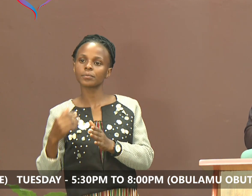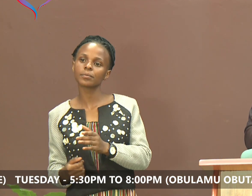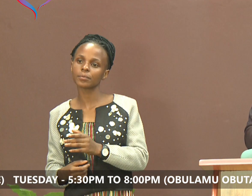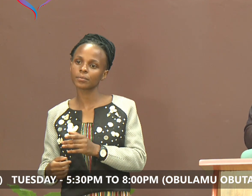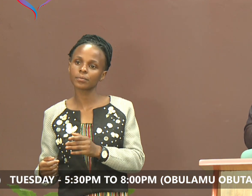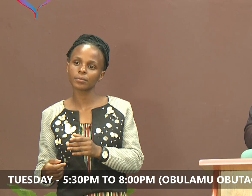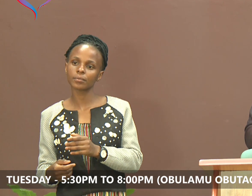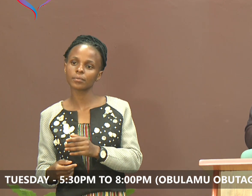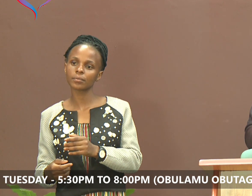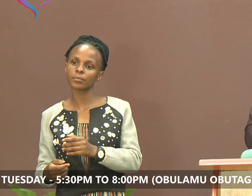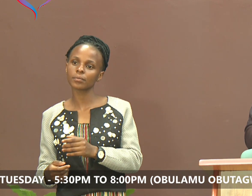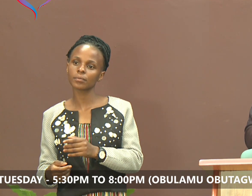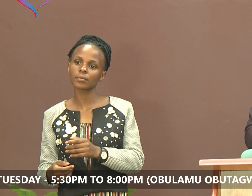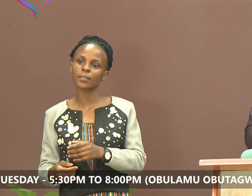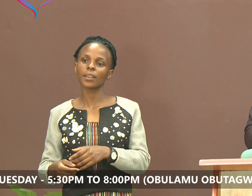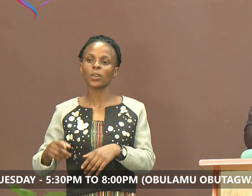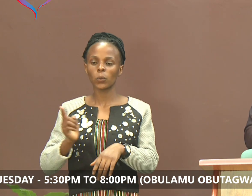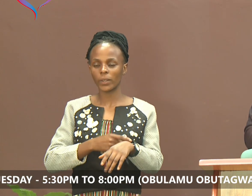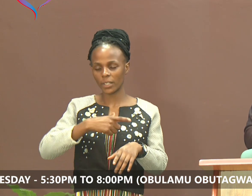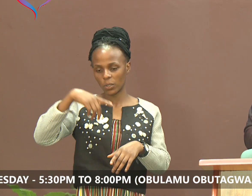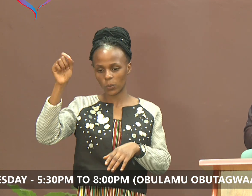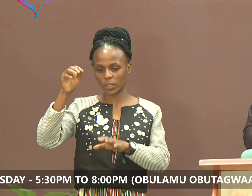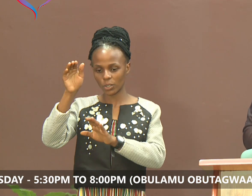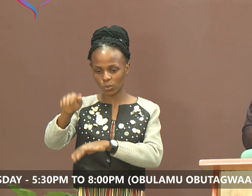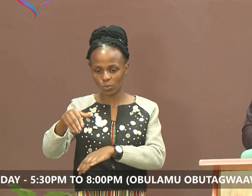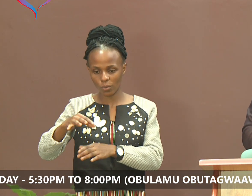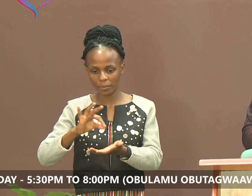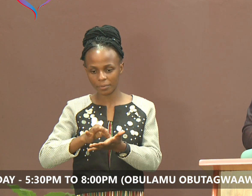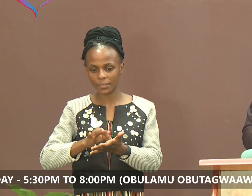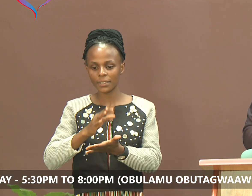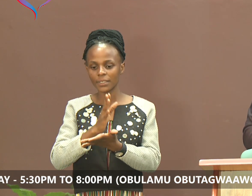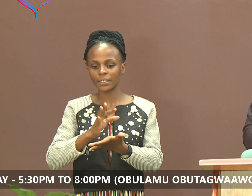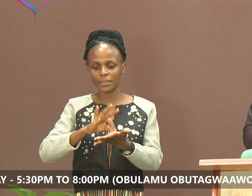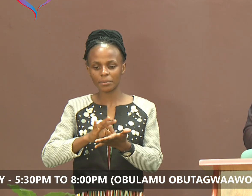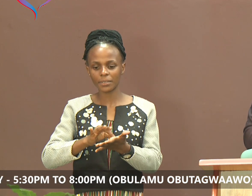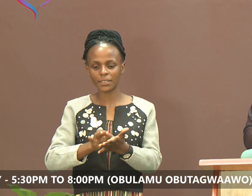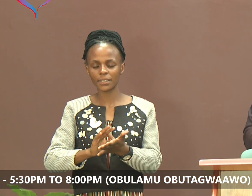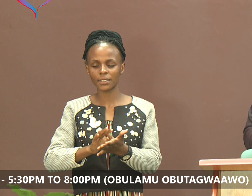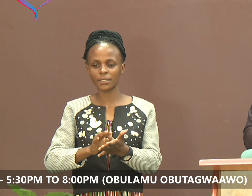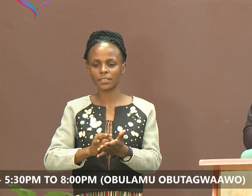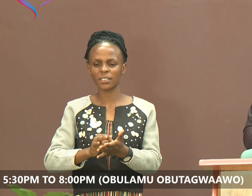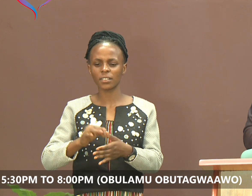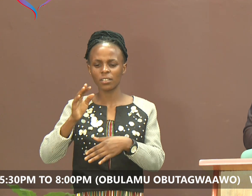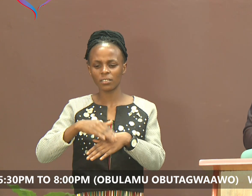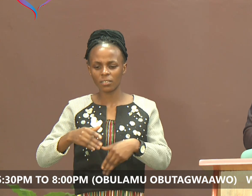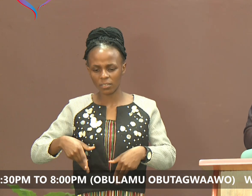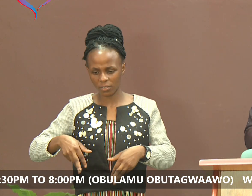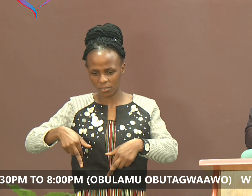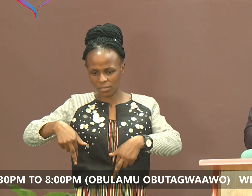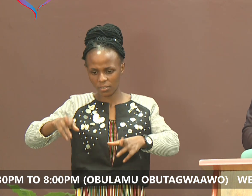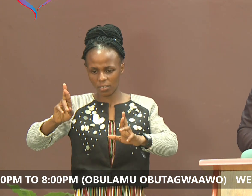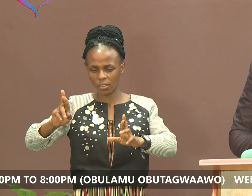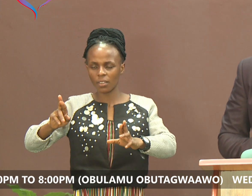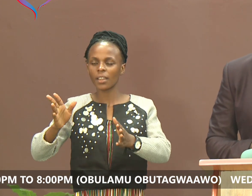Says, as he went out to sow seed, some seed fell by the wayside, and the birds came and devoured